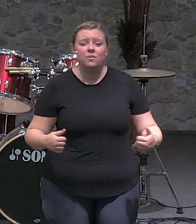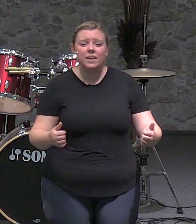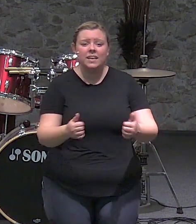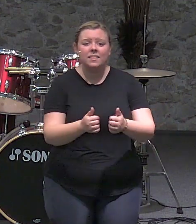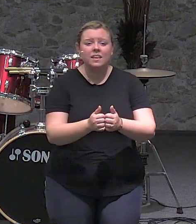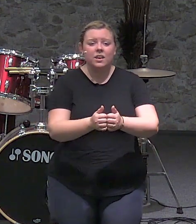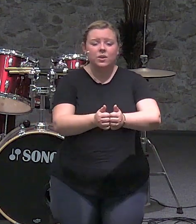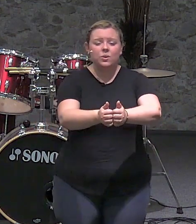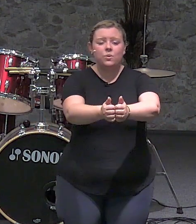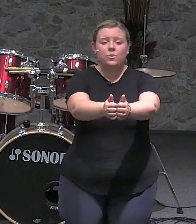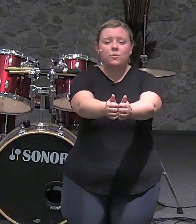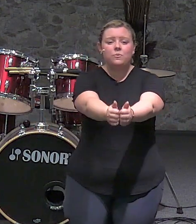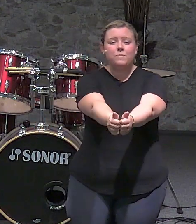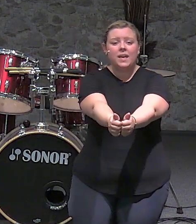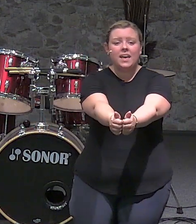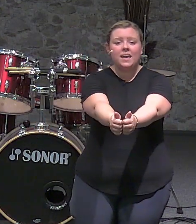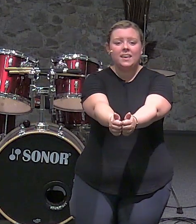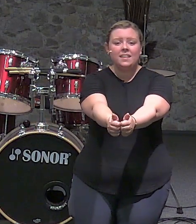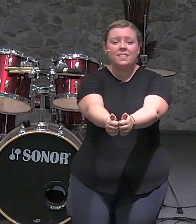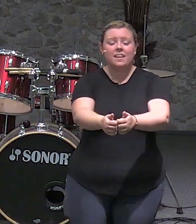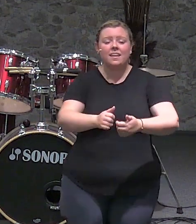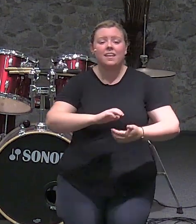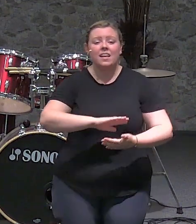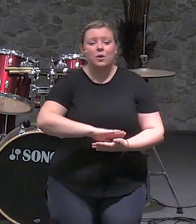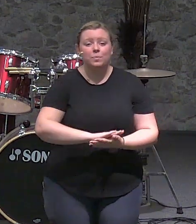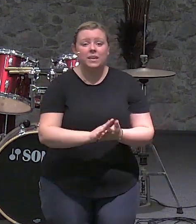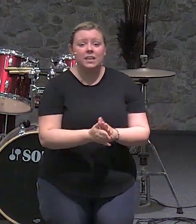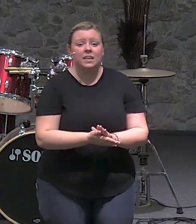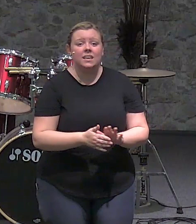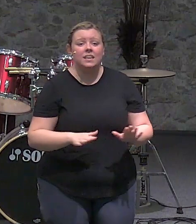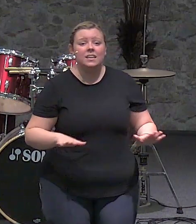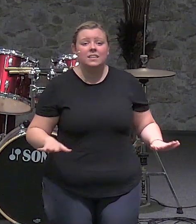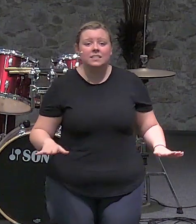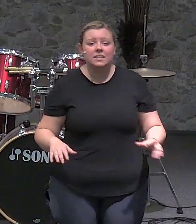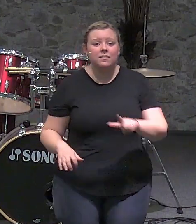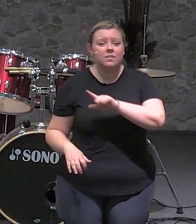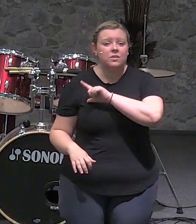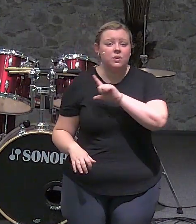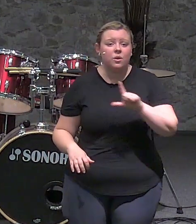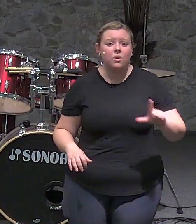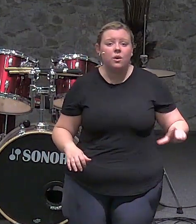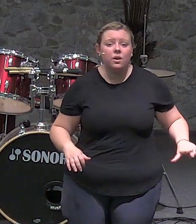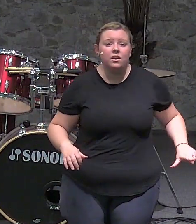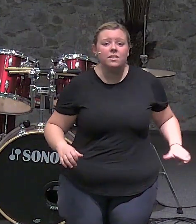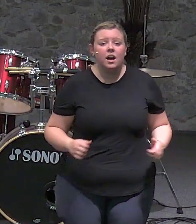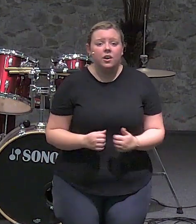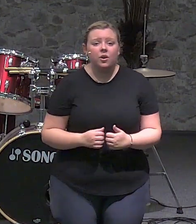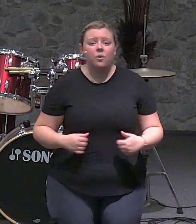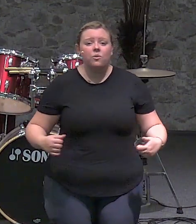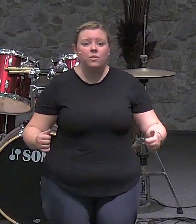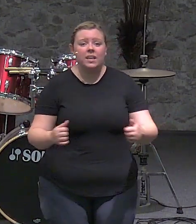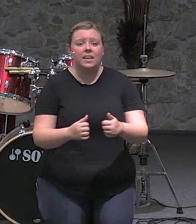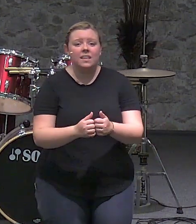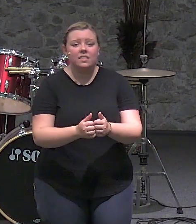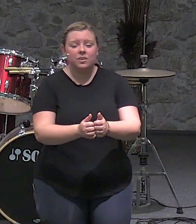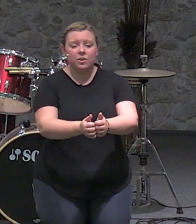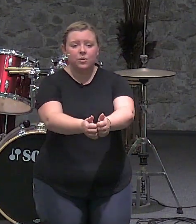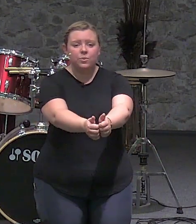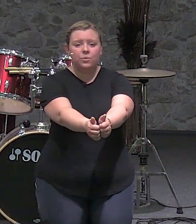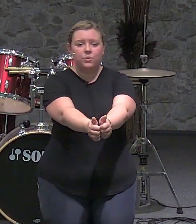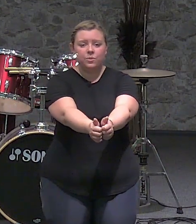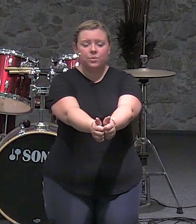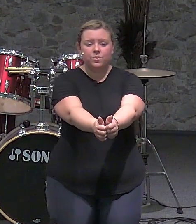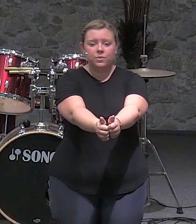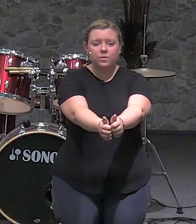go with you. May the peace of the Lord go with